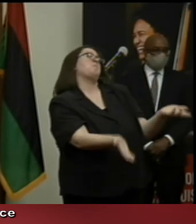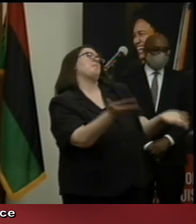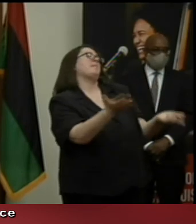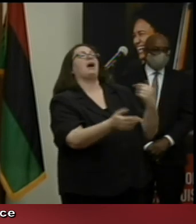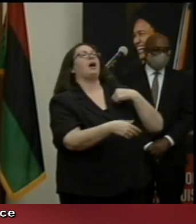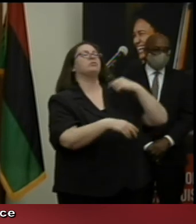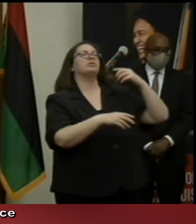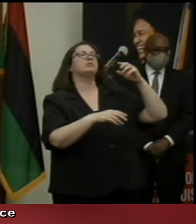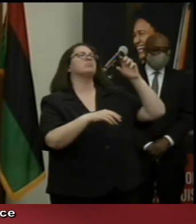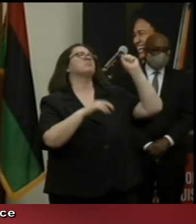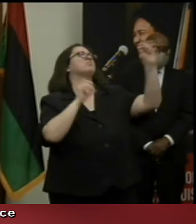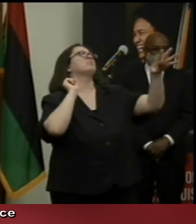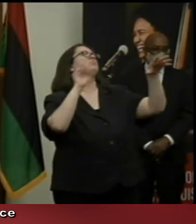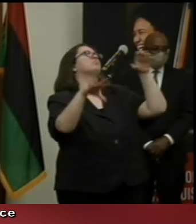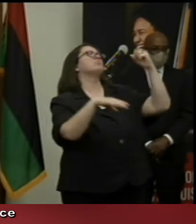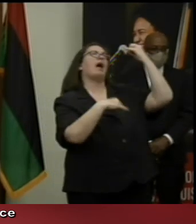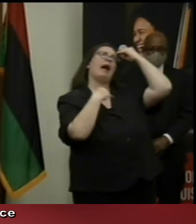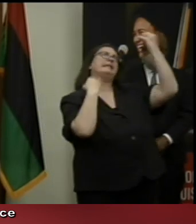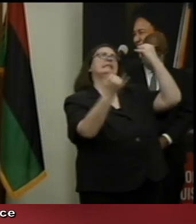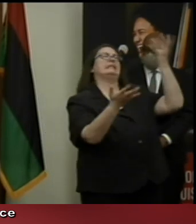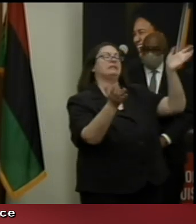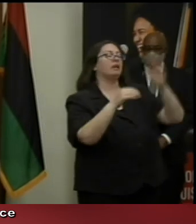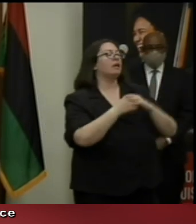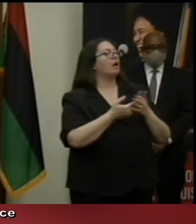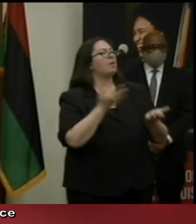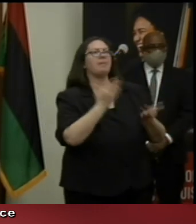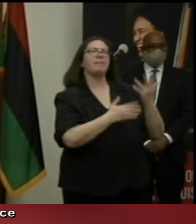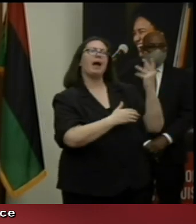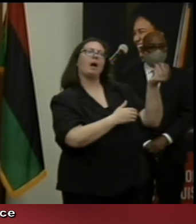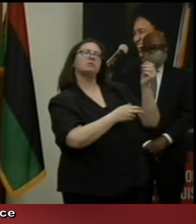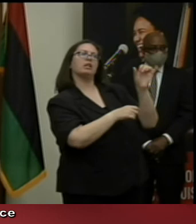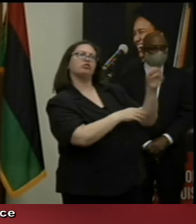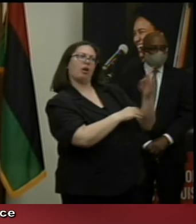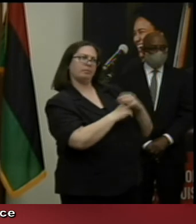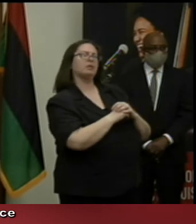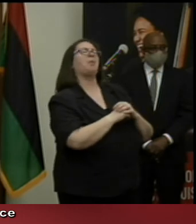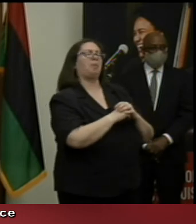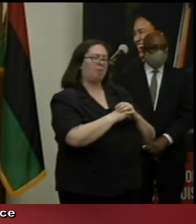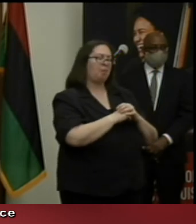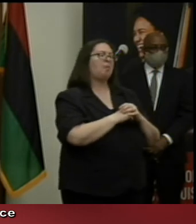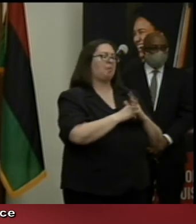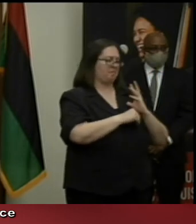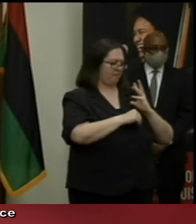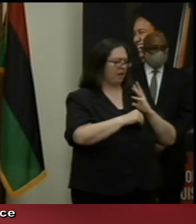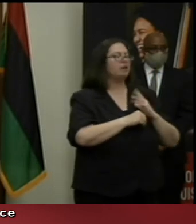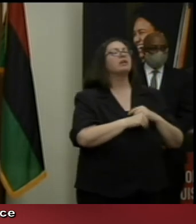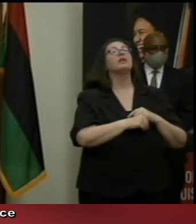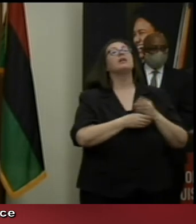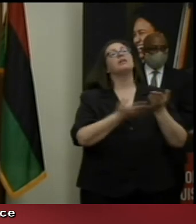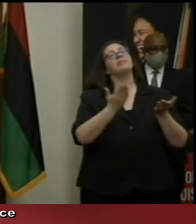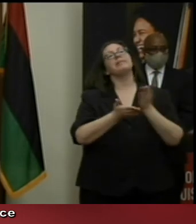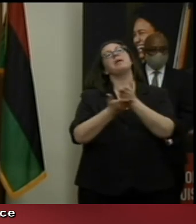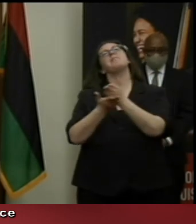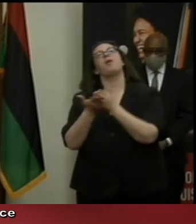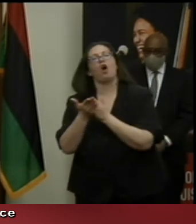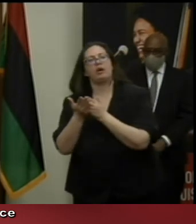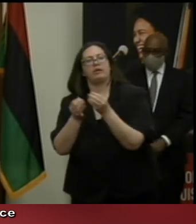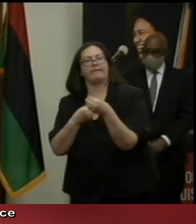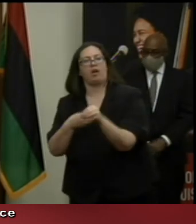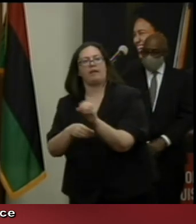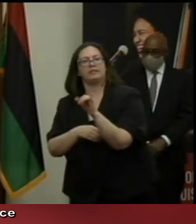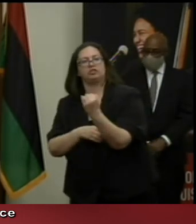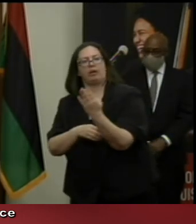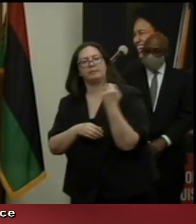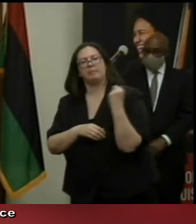just spitballing this with you. All outdoor jobs come back. Then maybe part of the office jobs come back.